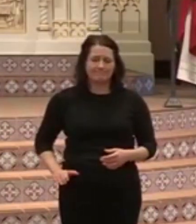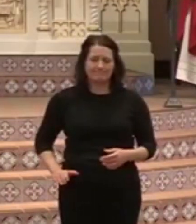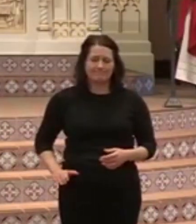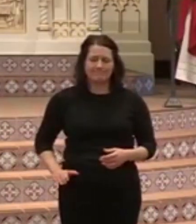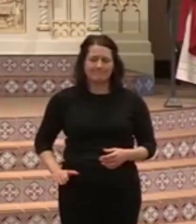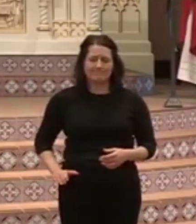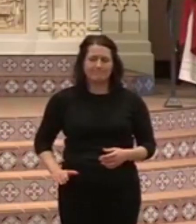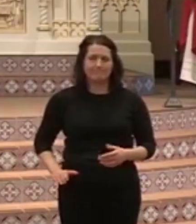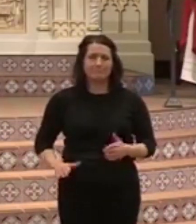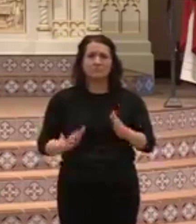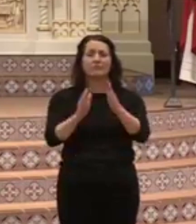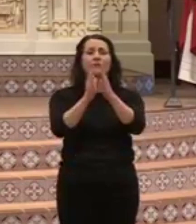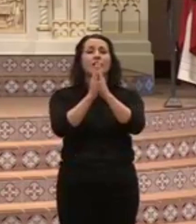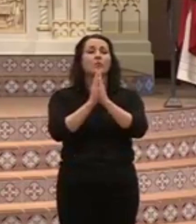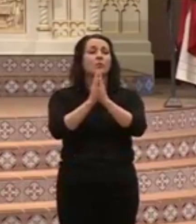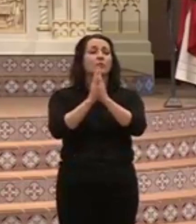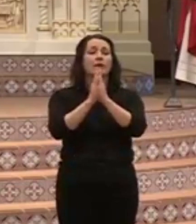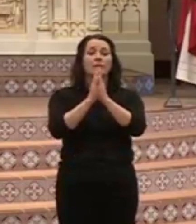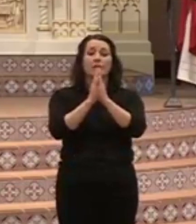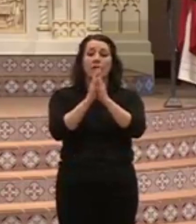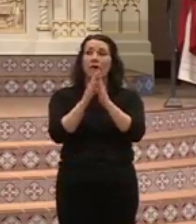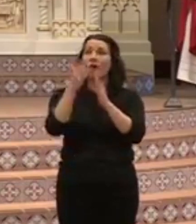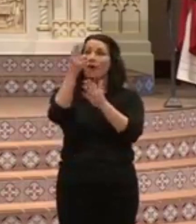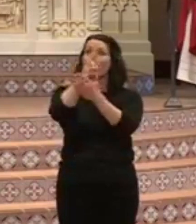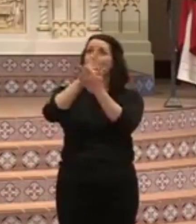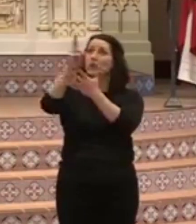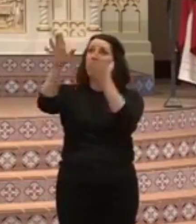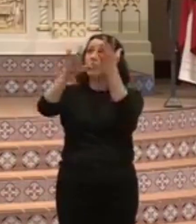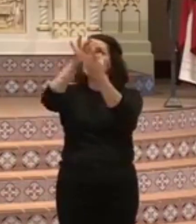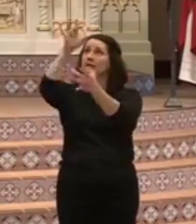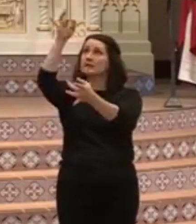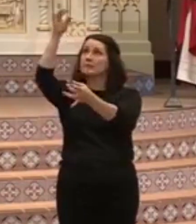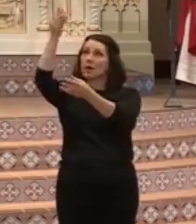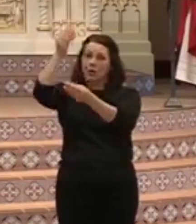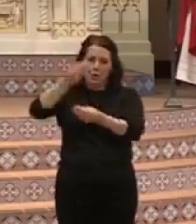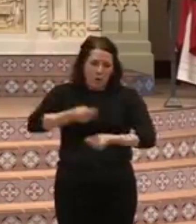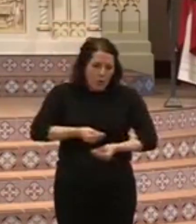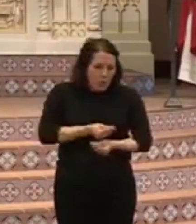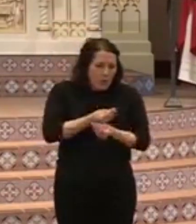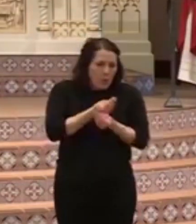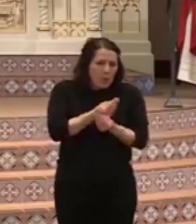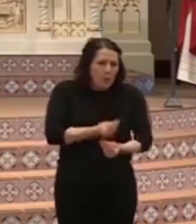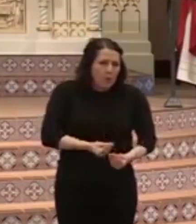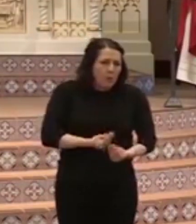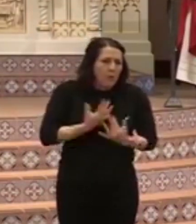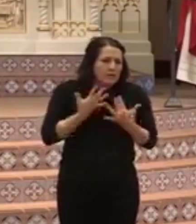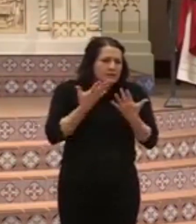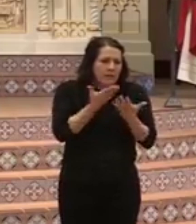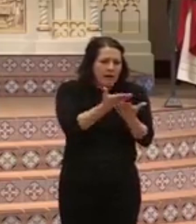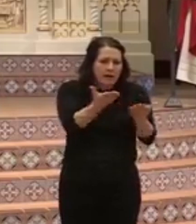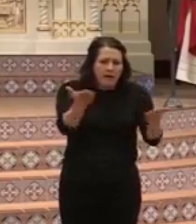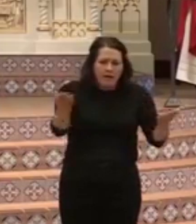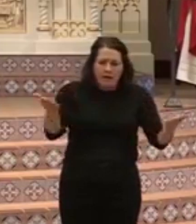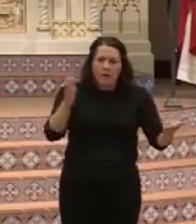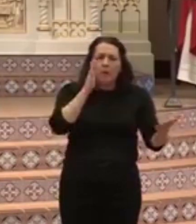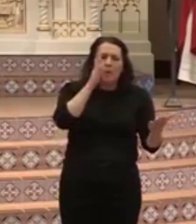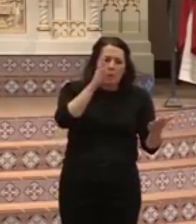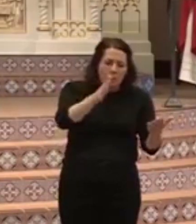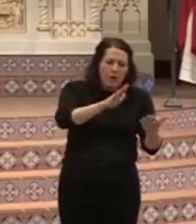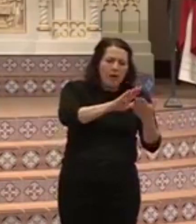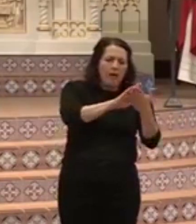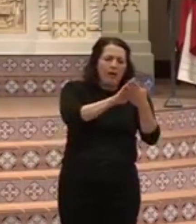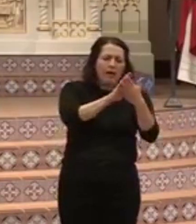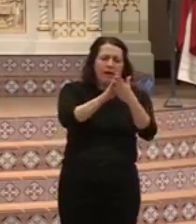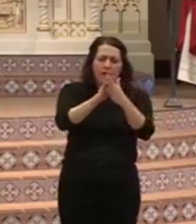that enlightened by the Holy Spirit, they too may enter on